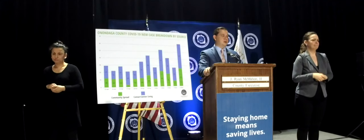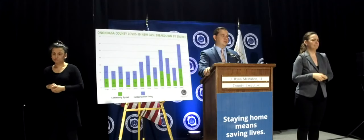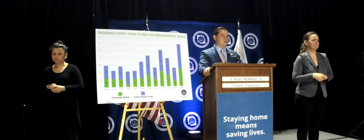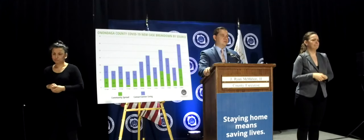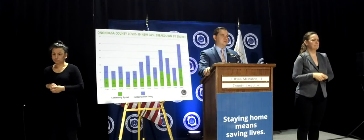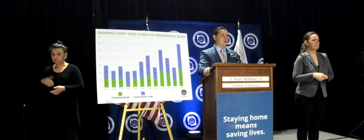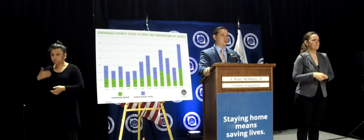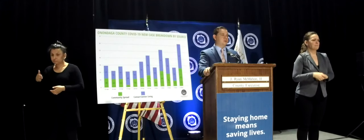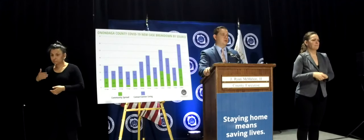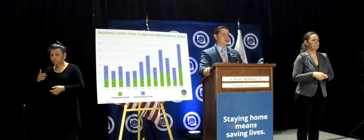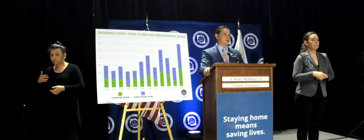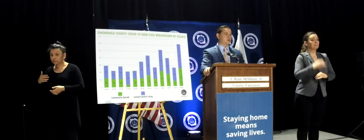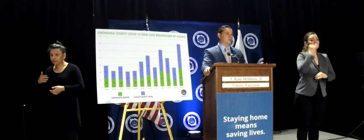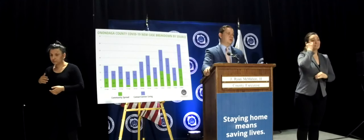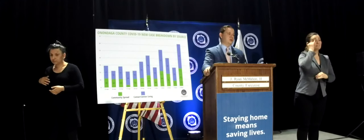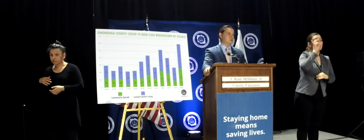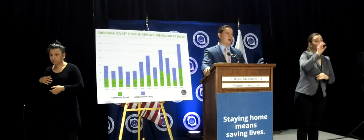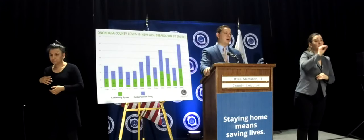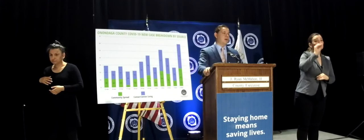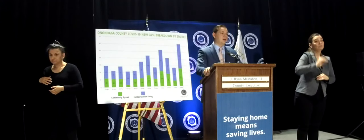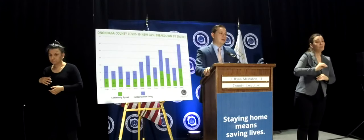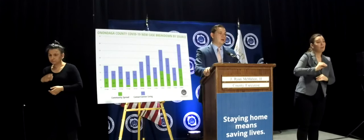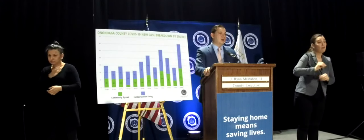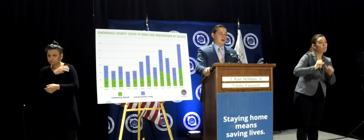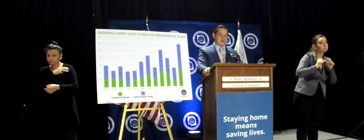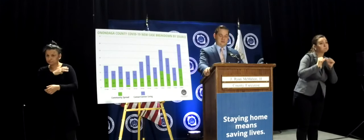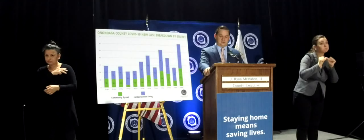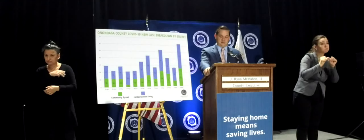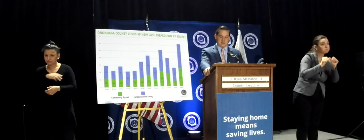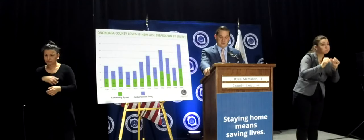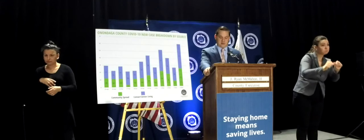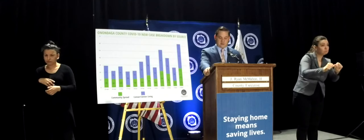going to start to develop some herd immunity in the community as well.